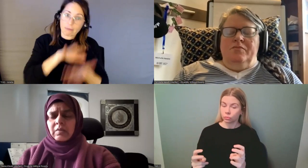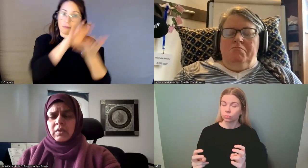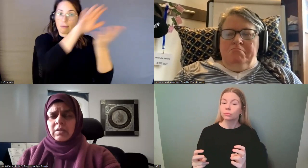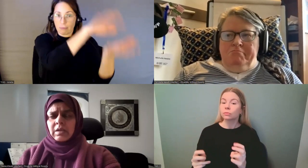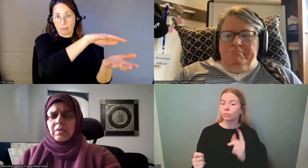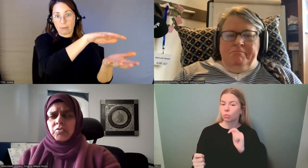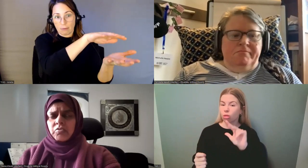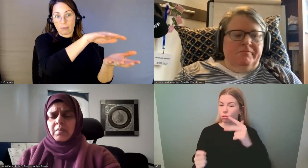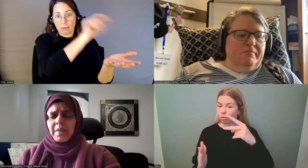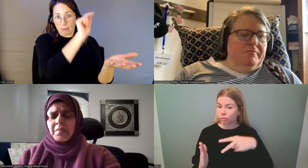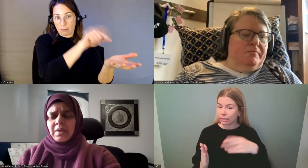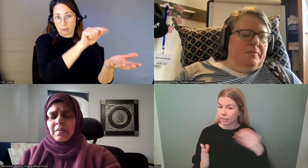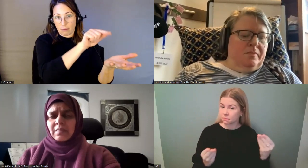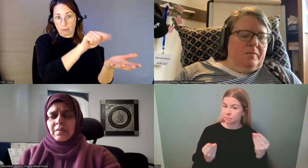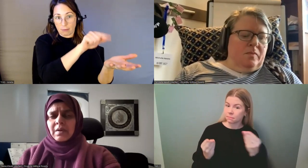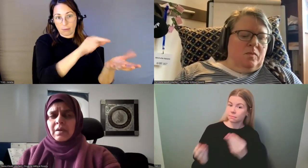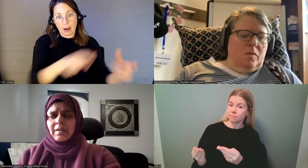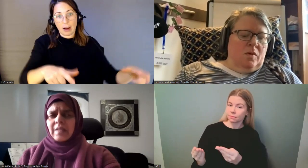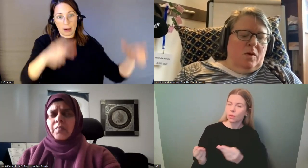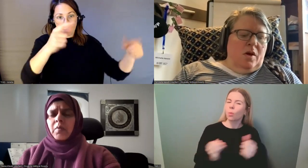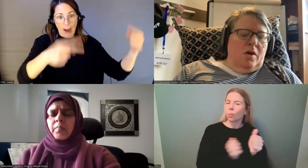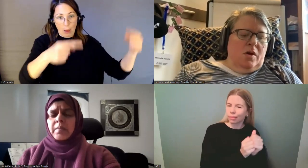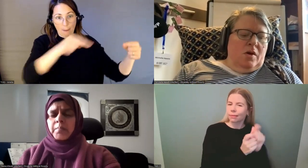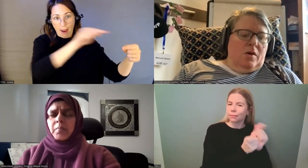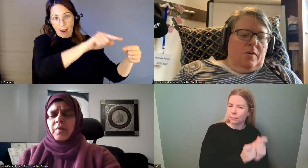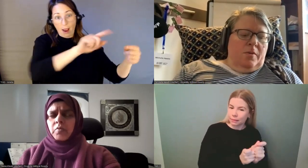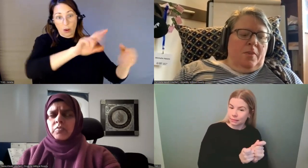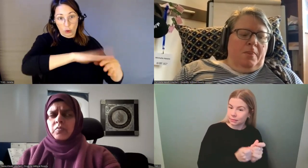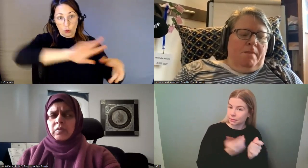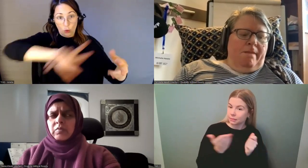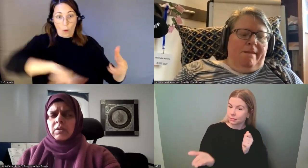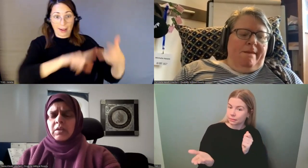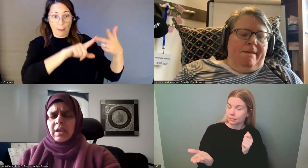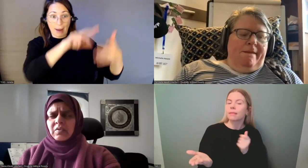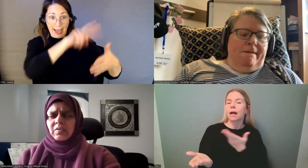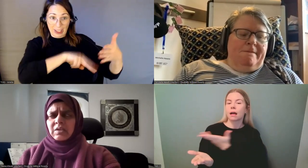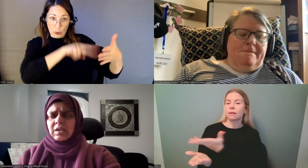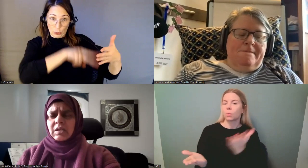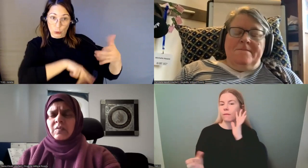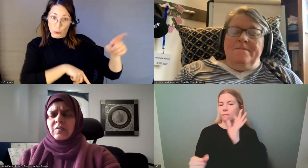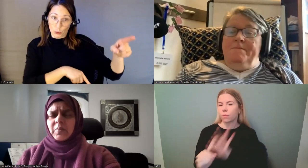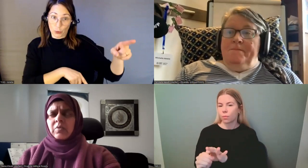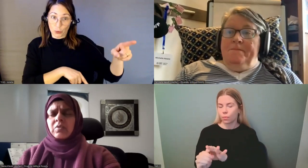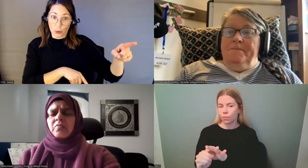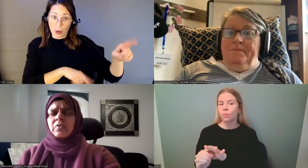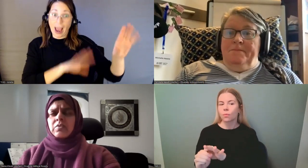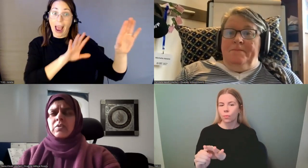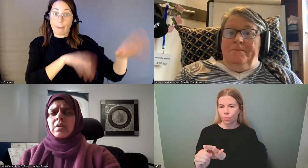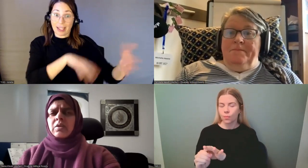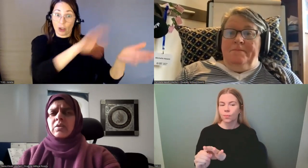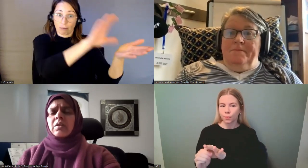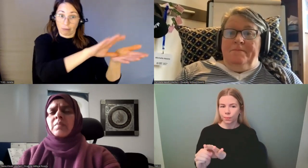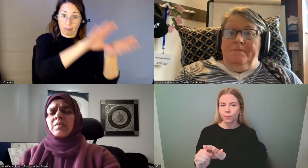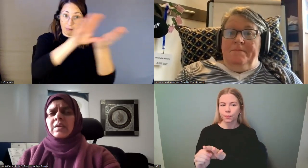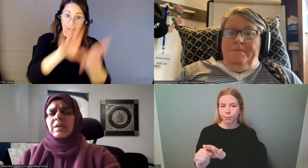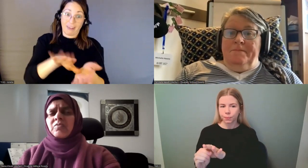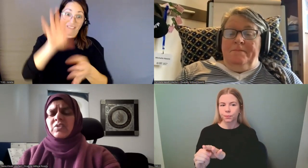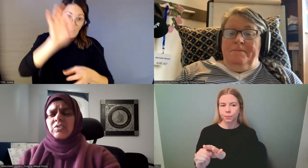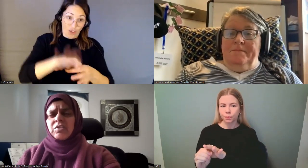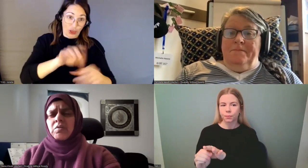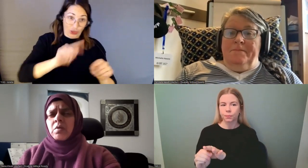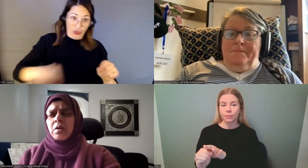with the additional amendments. Then there will be a vote. We would like to see the spirit of